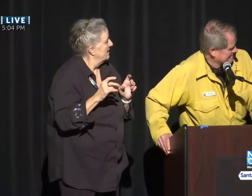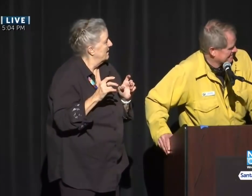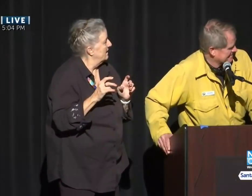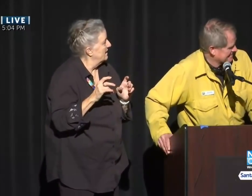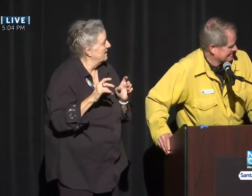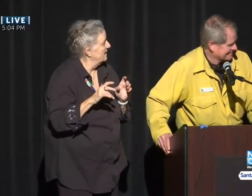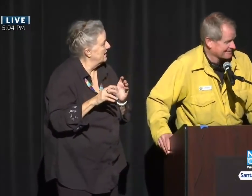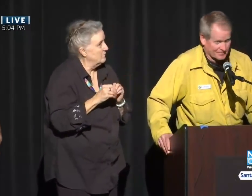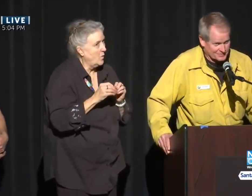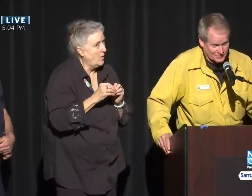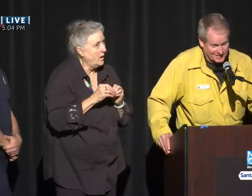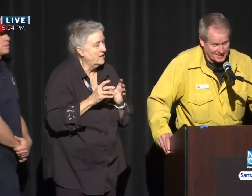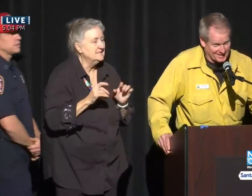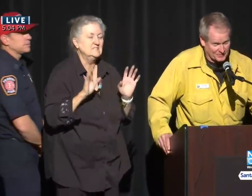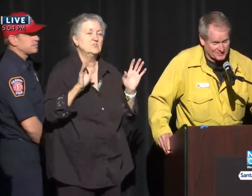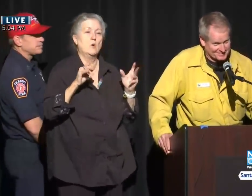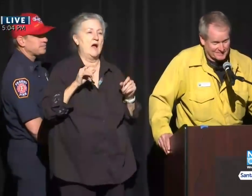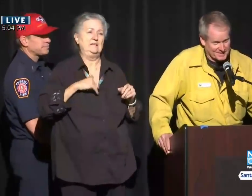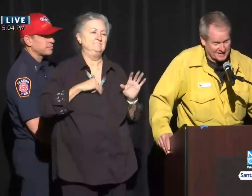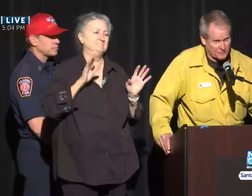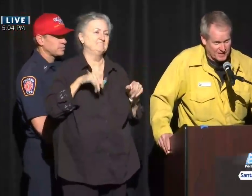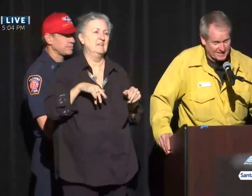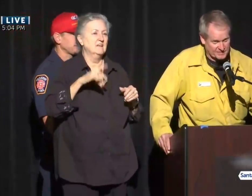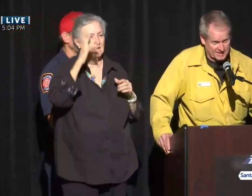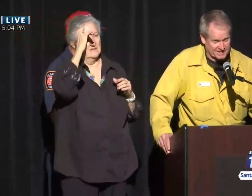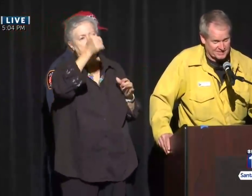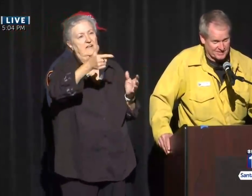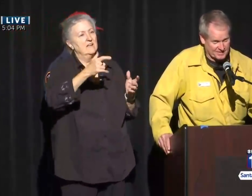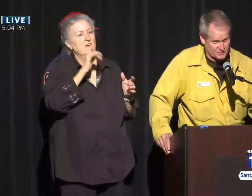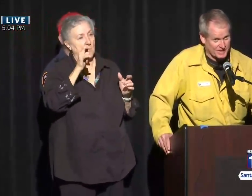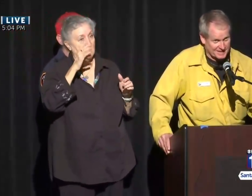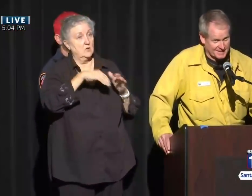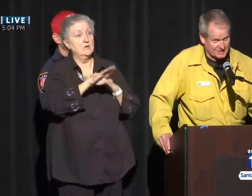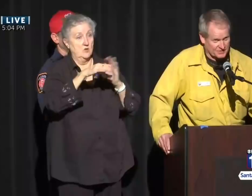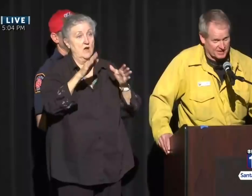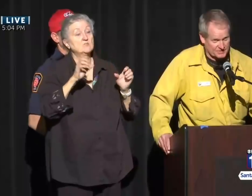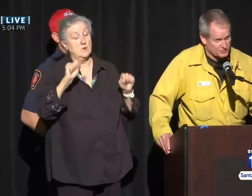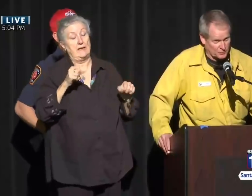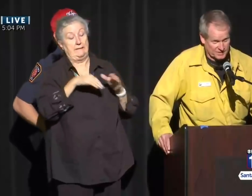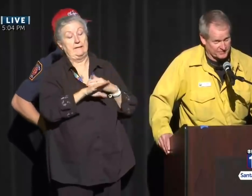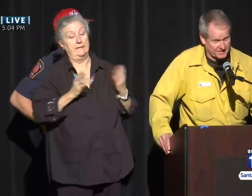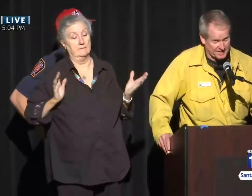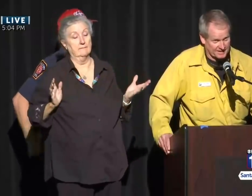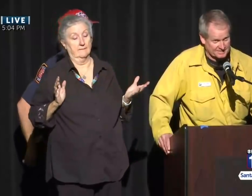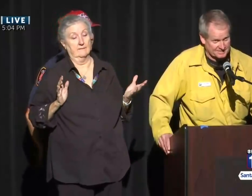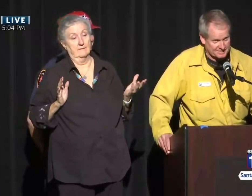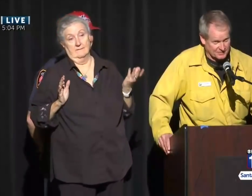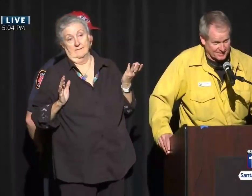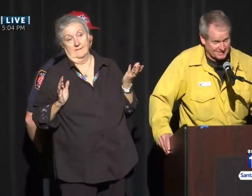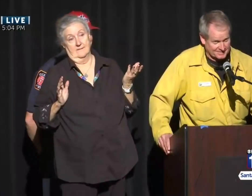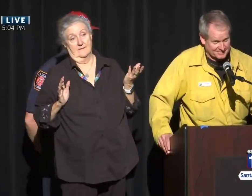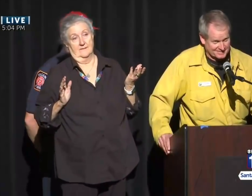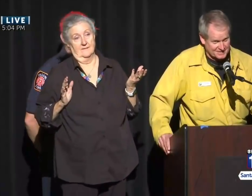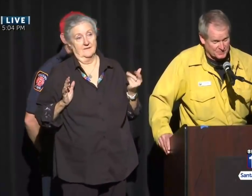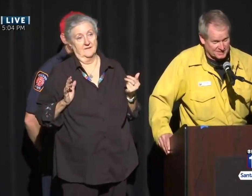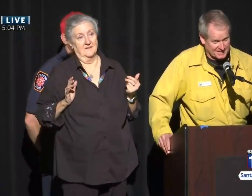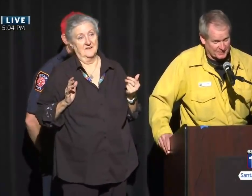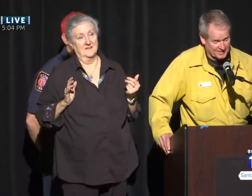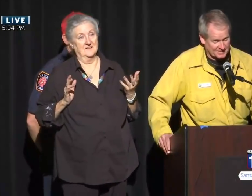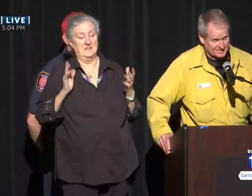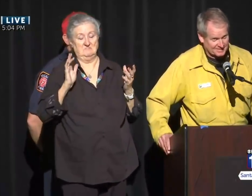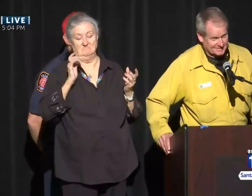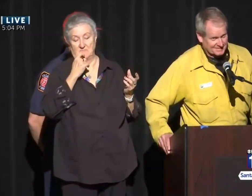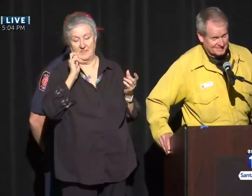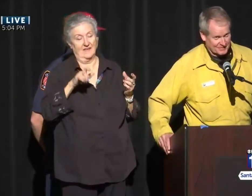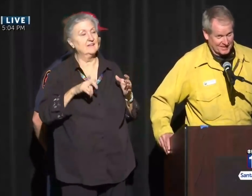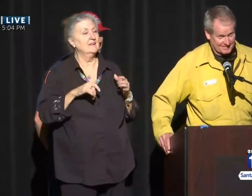Anything else? No, so I mean, if we have to get into your house, we can get into your house, so don't leave it unlocked, okay? Let's put it